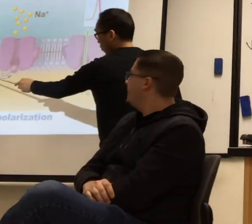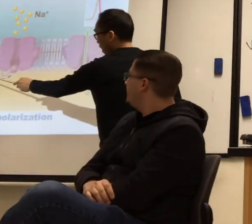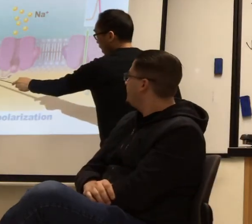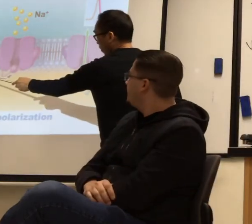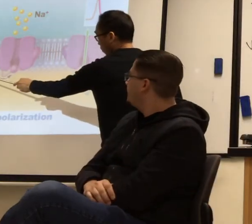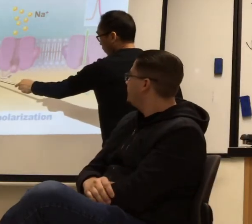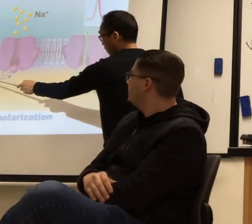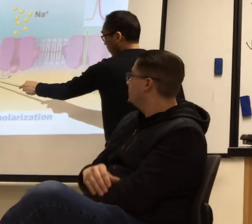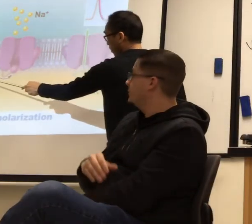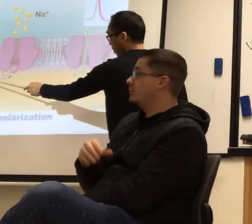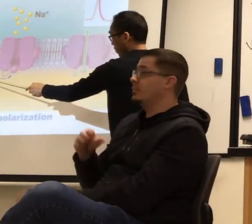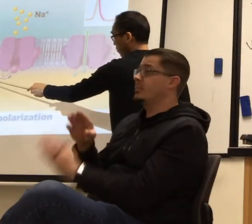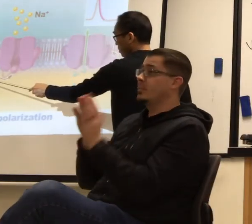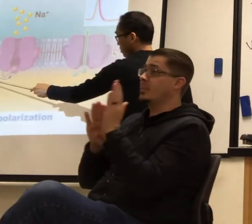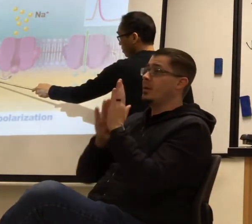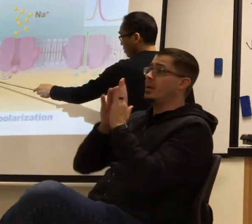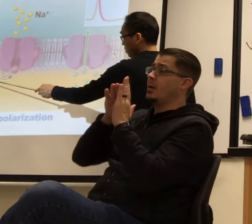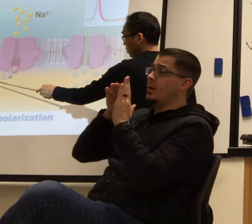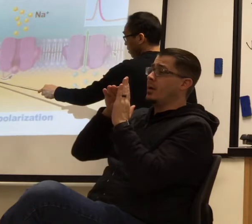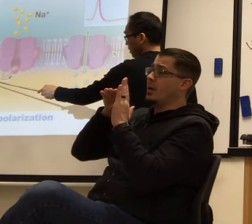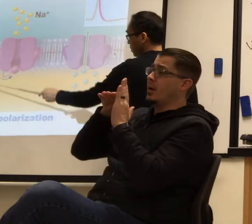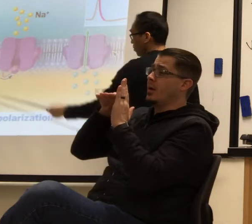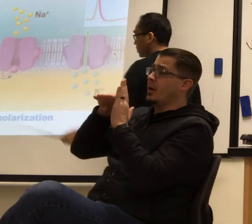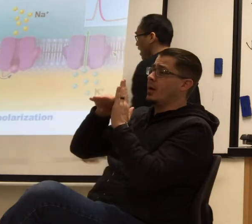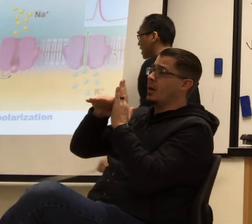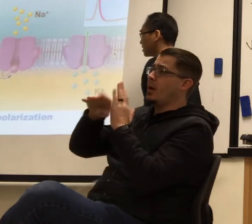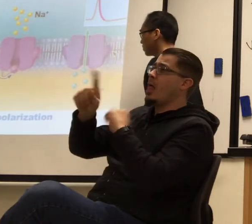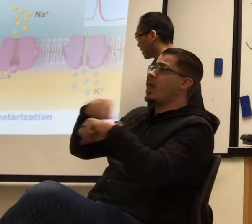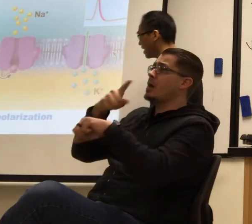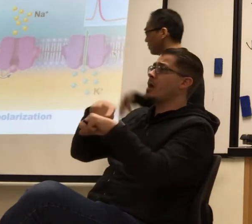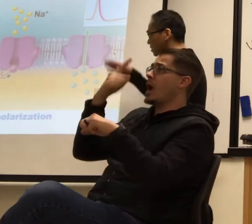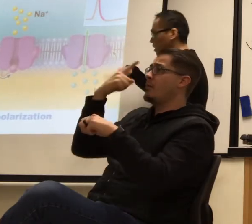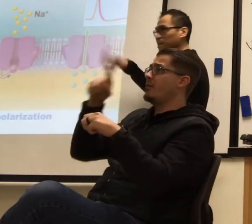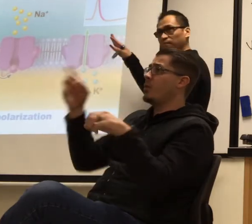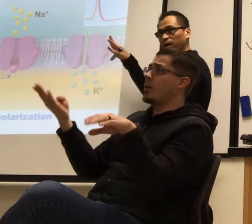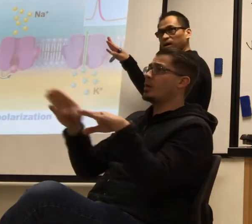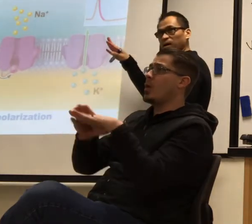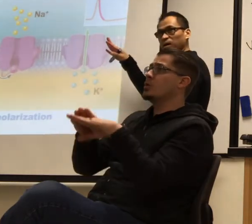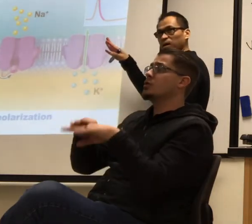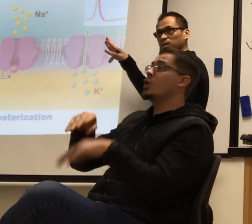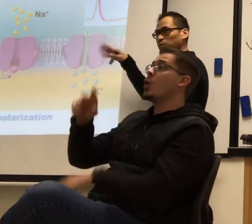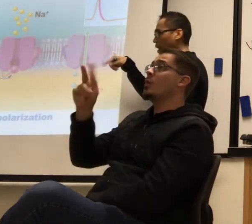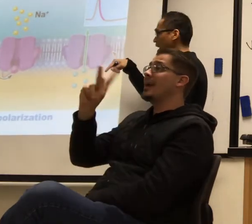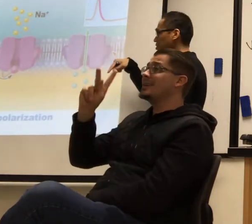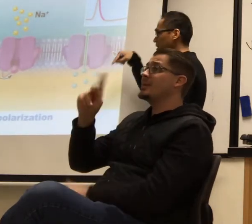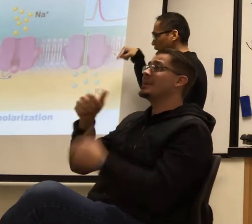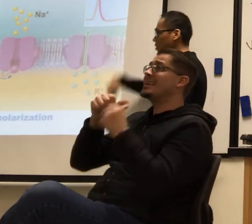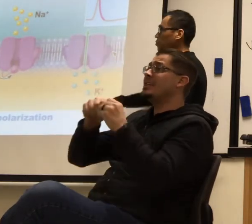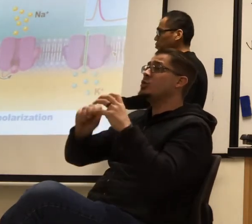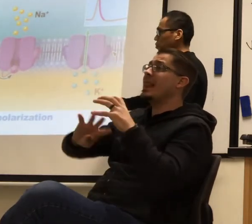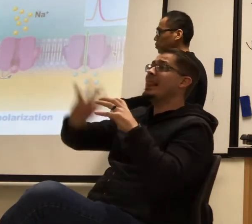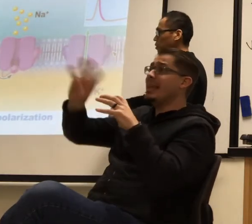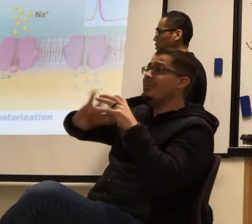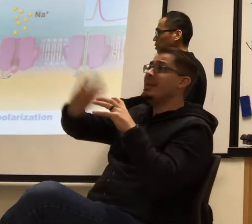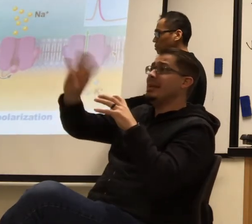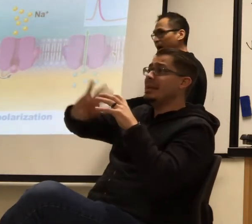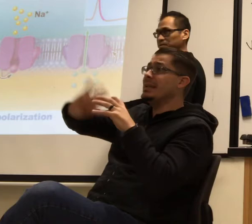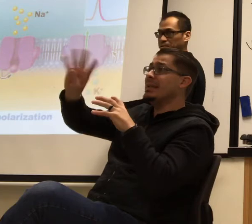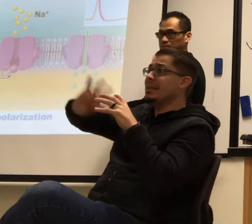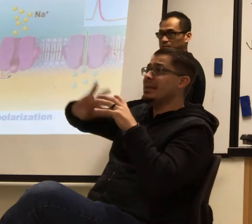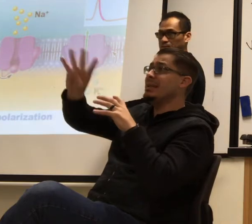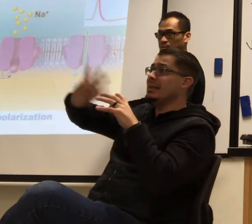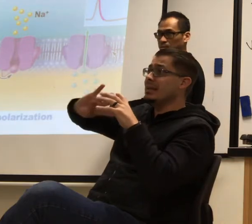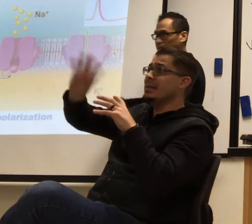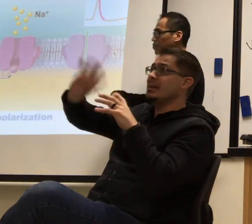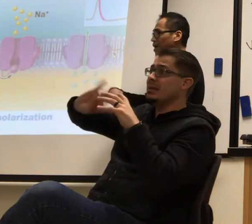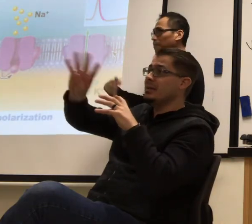it takes a while for them to close. And so potassium keeps leaving. So you actually undershoot